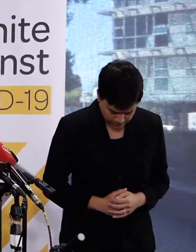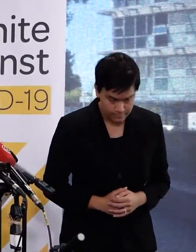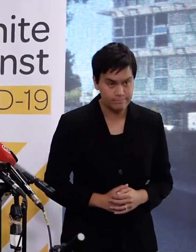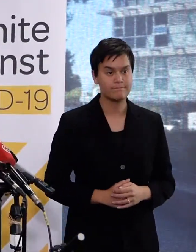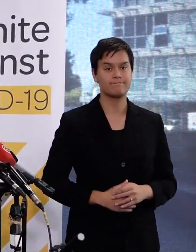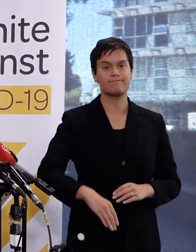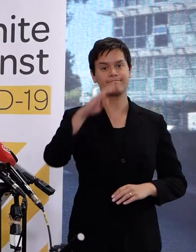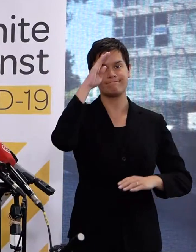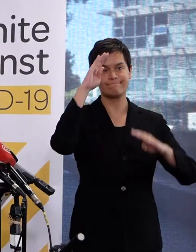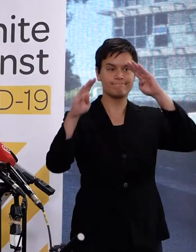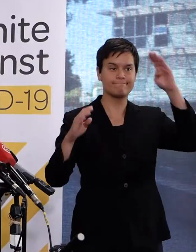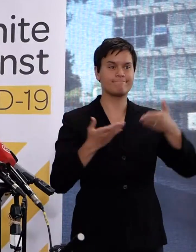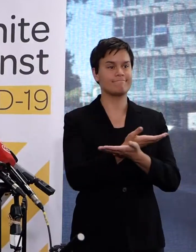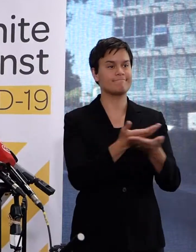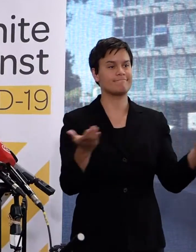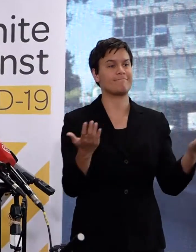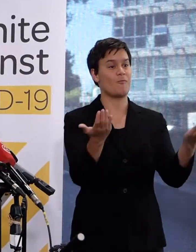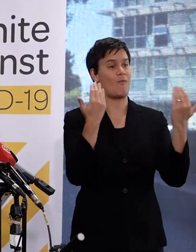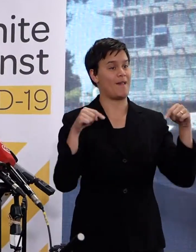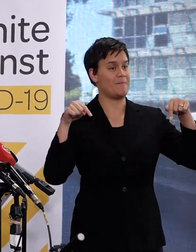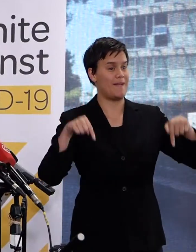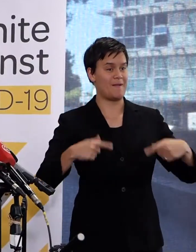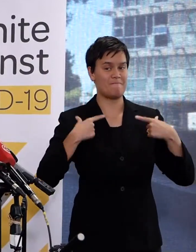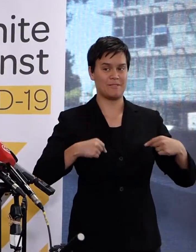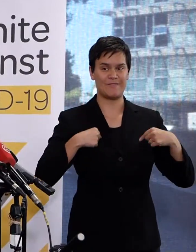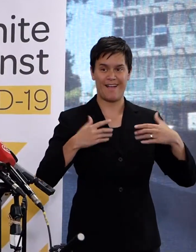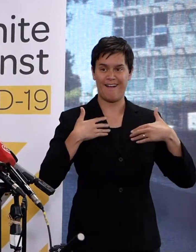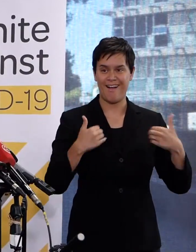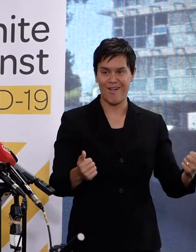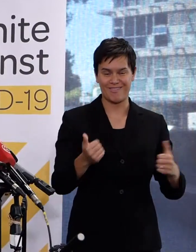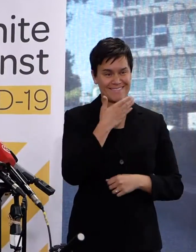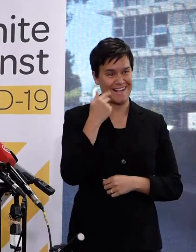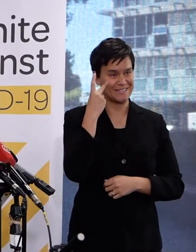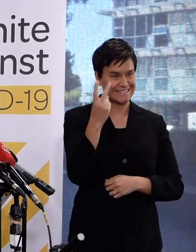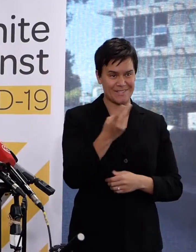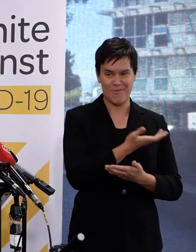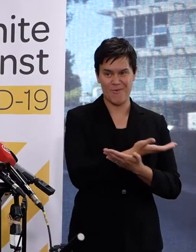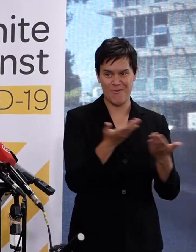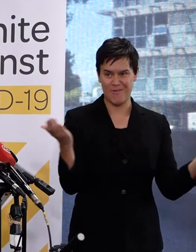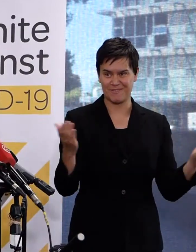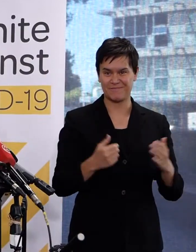Kia ora koutou katoa, no mai haere mai ki te manatū haora. Nice to see you all back here today.